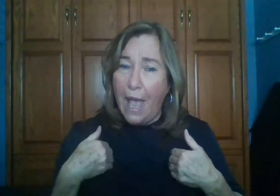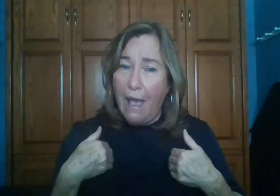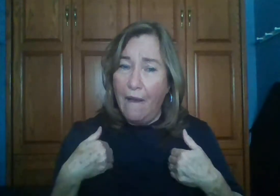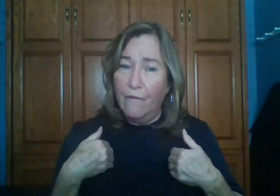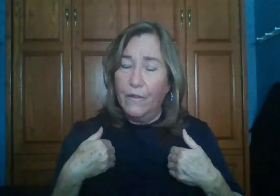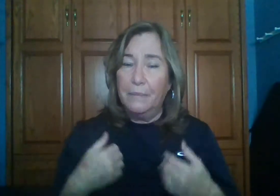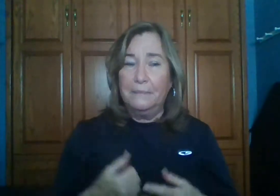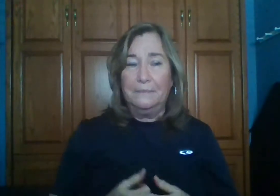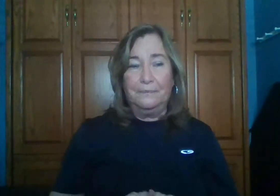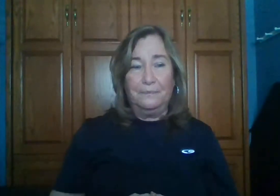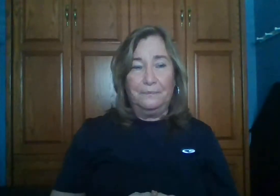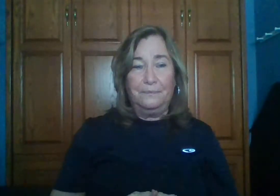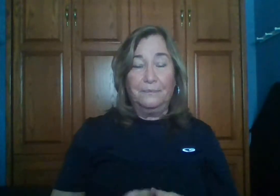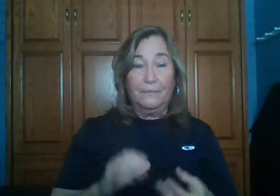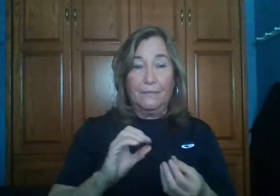Number 18.